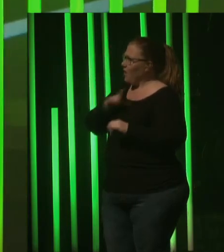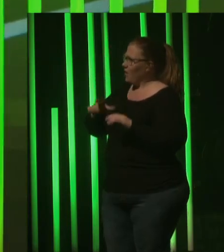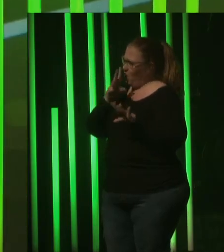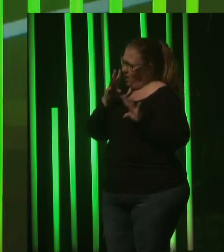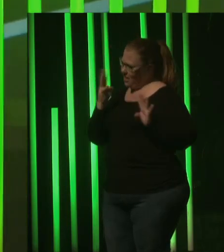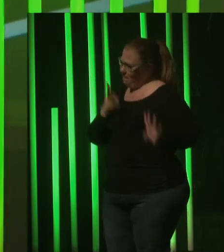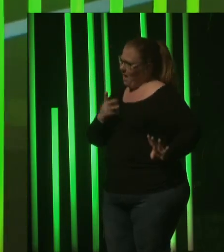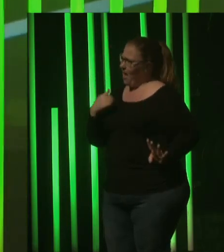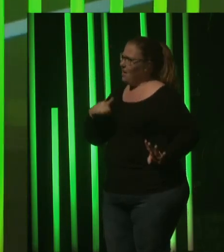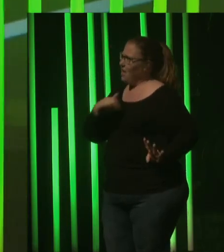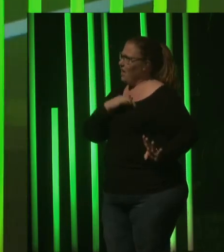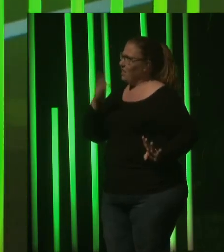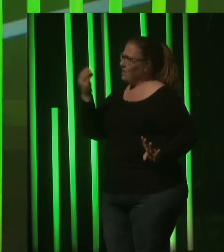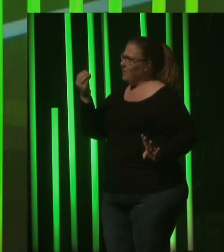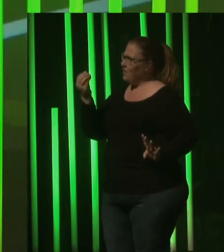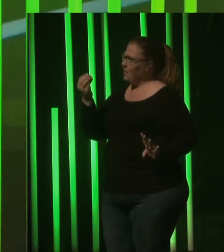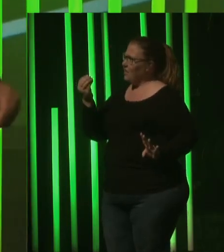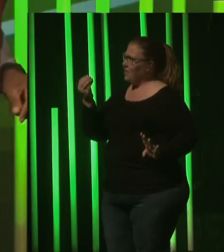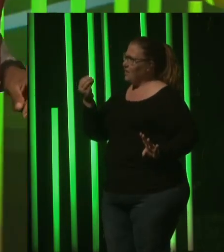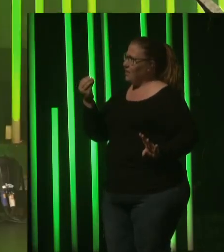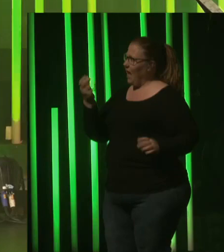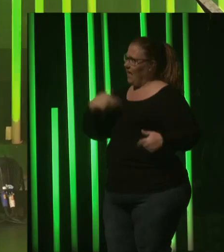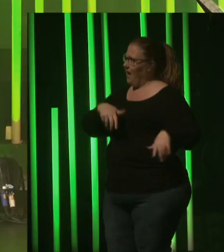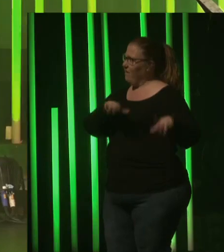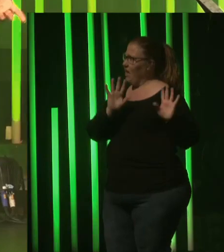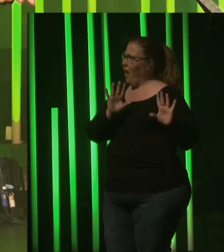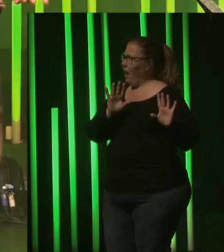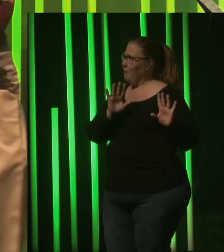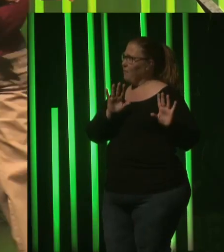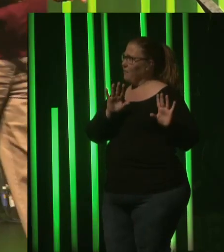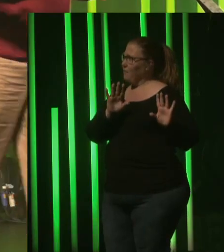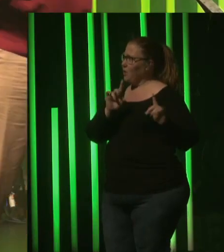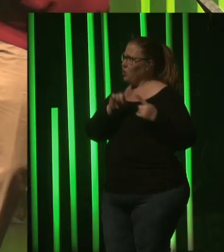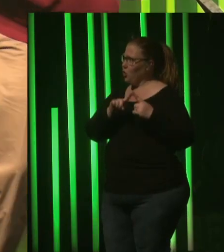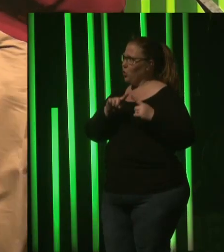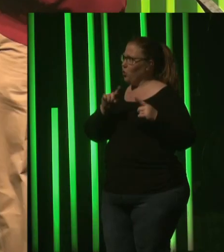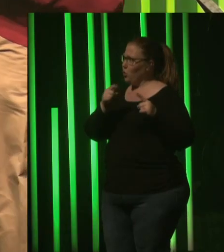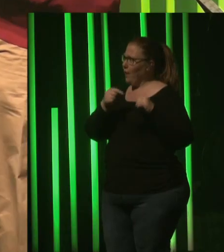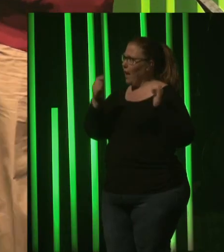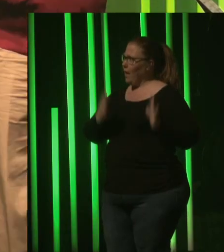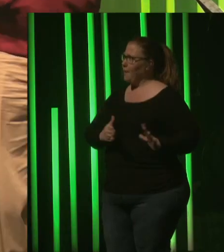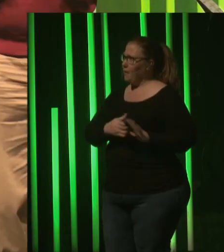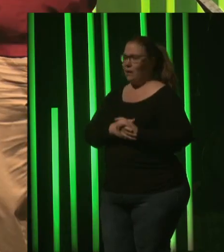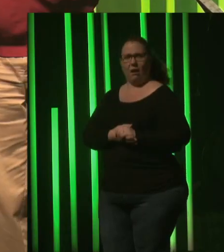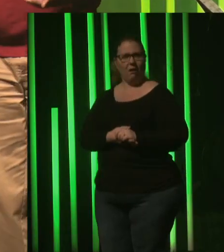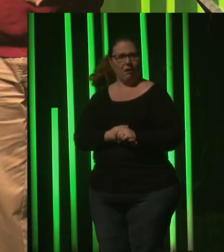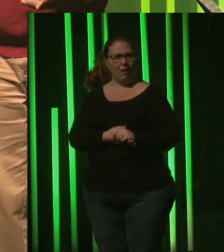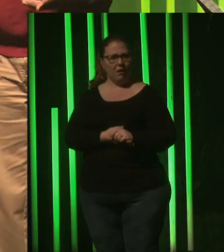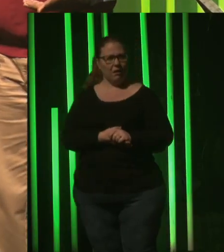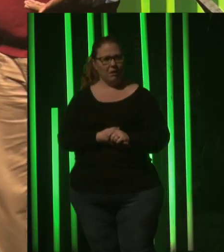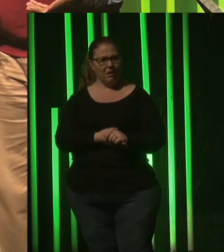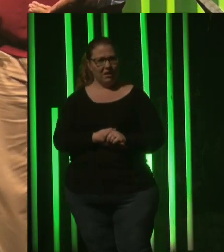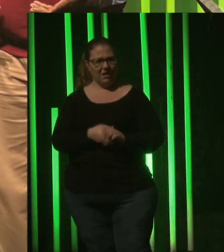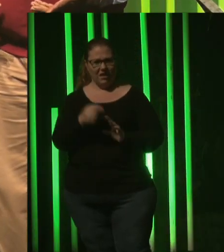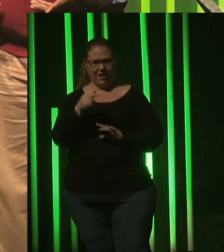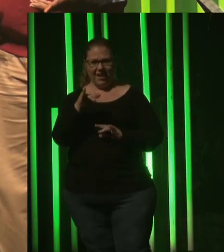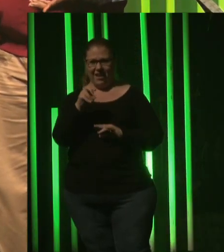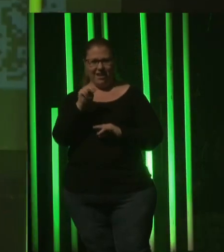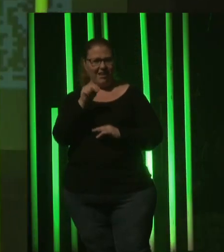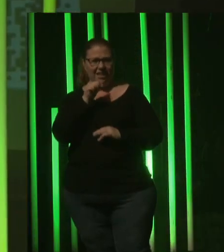us and given us into the hand of Midian. Wait a minute. He didn't have a hold of his own